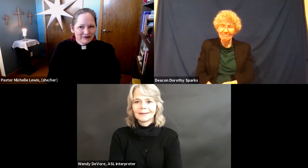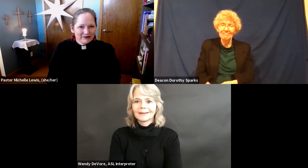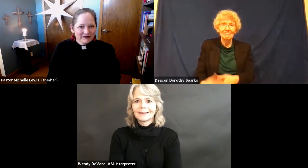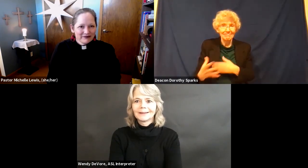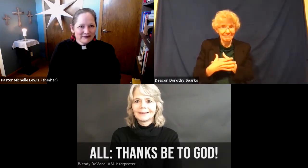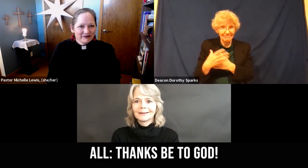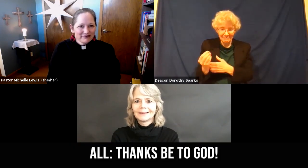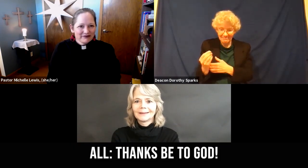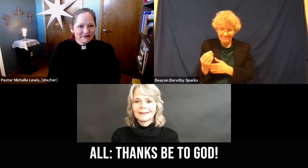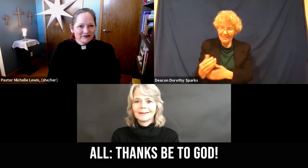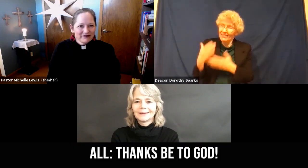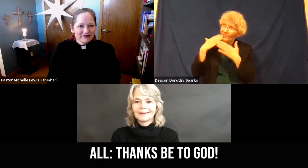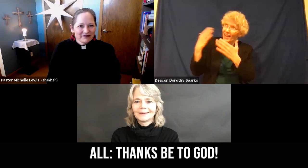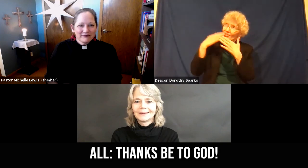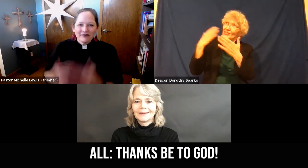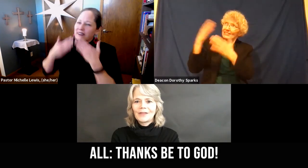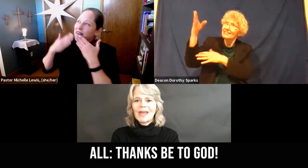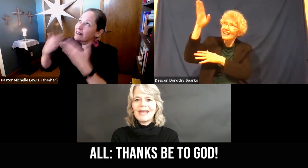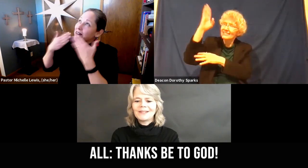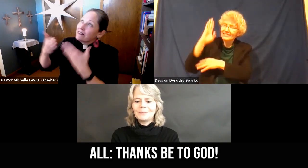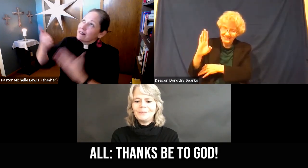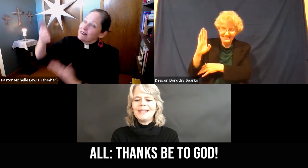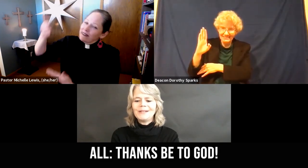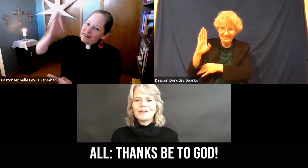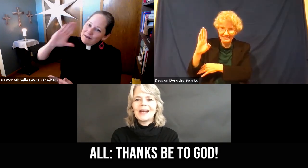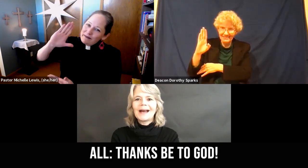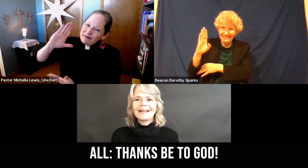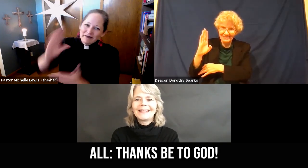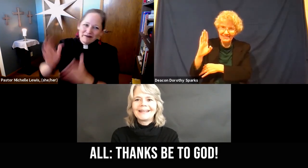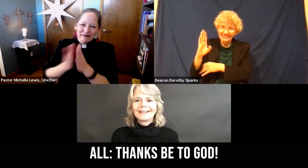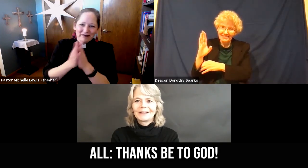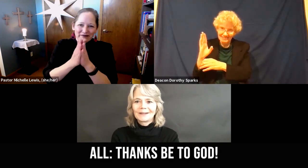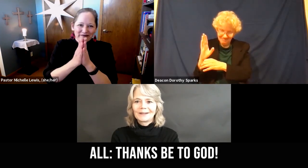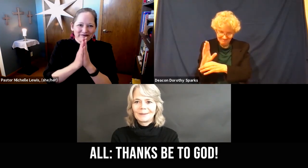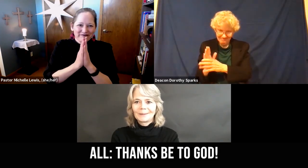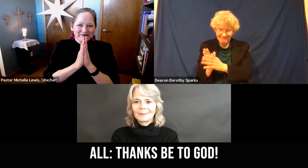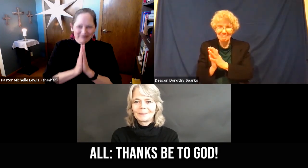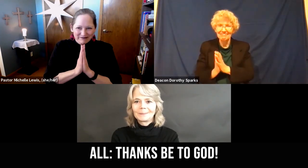Thanks be to God.